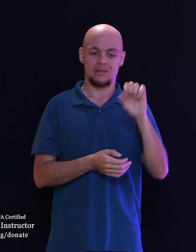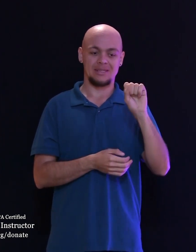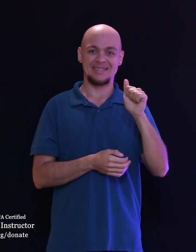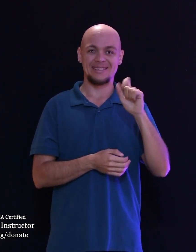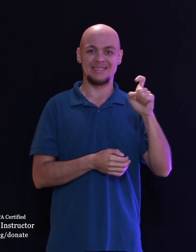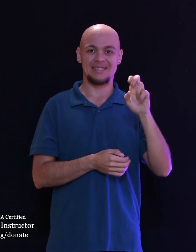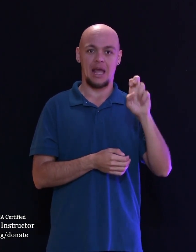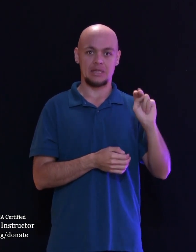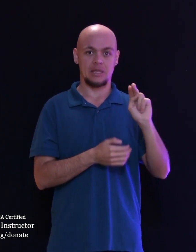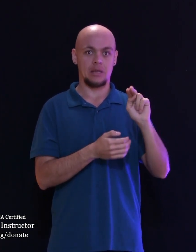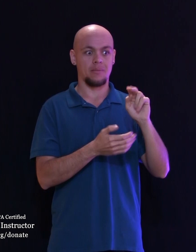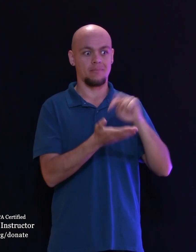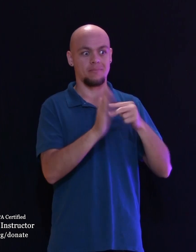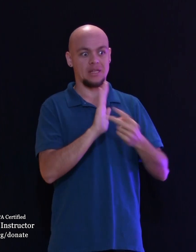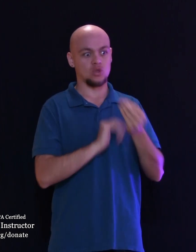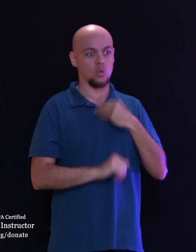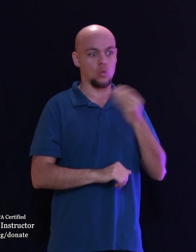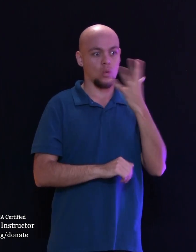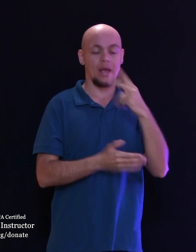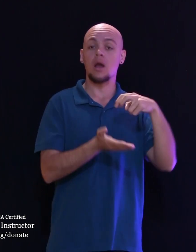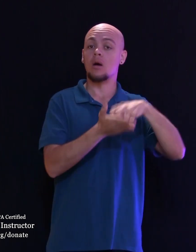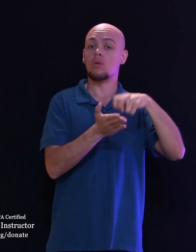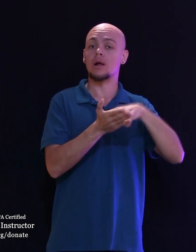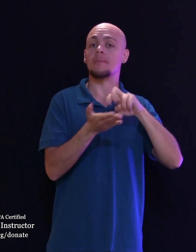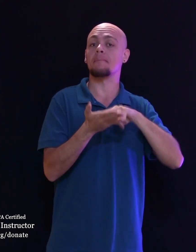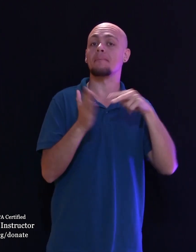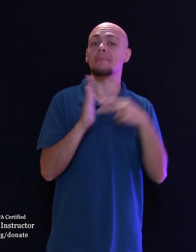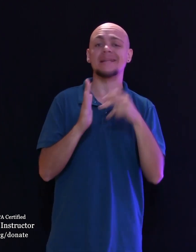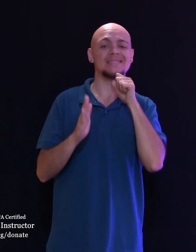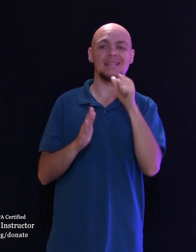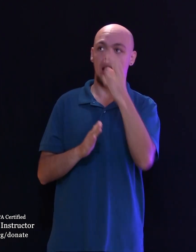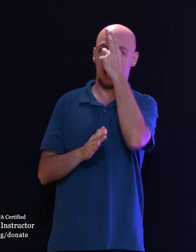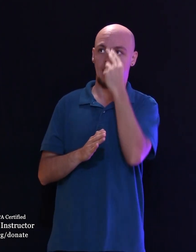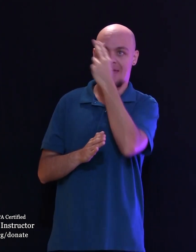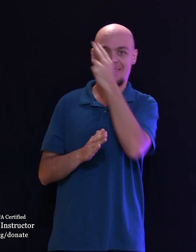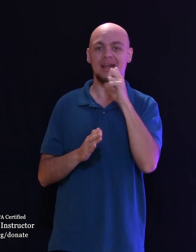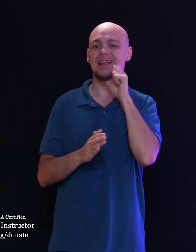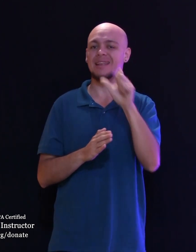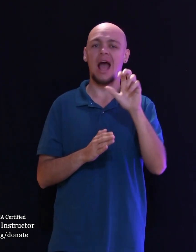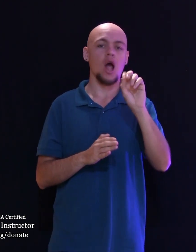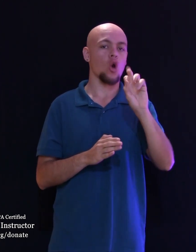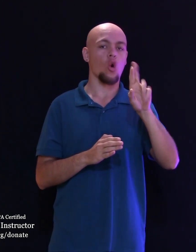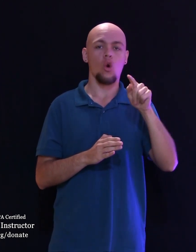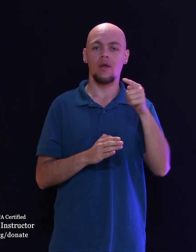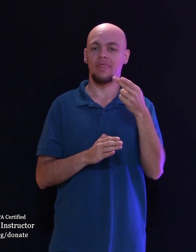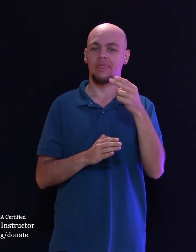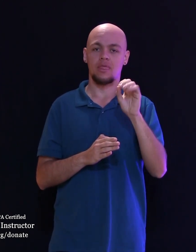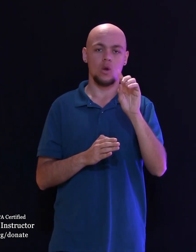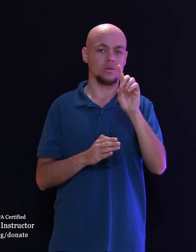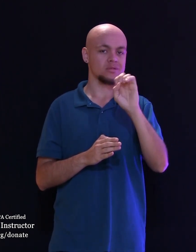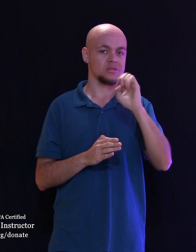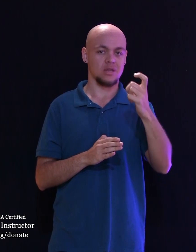Anglo-Saxons, white. Protestant, non-Catholic, non-Orthodox individuals.